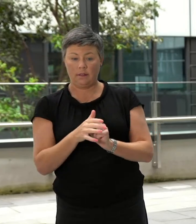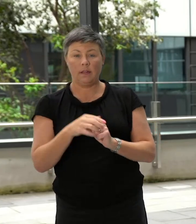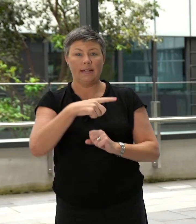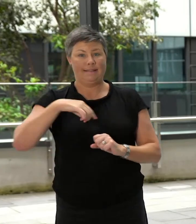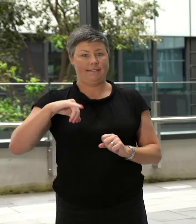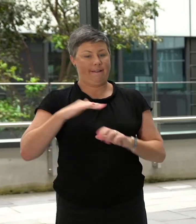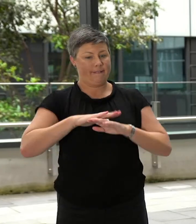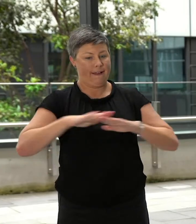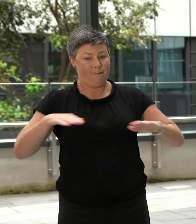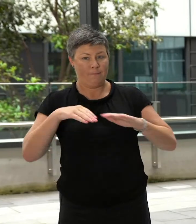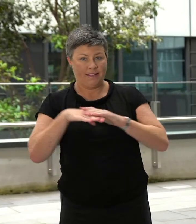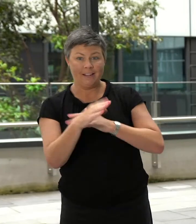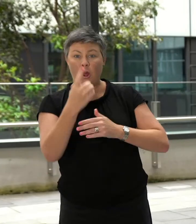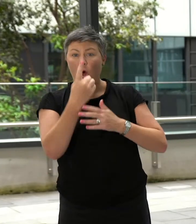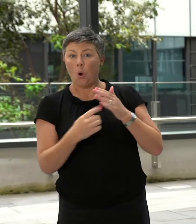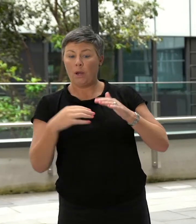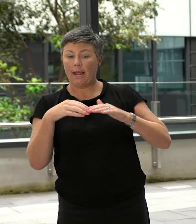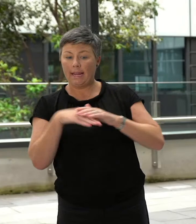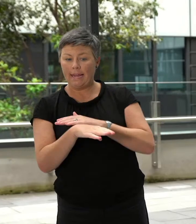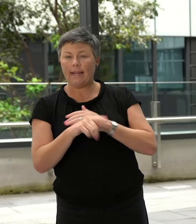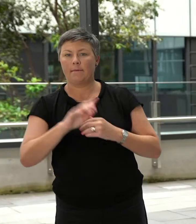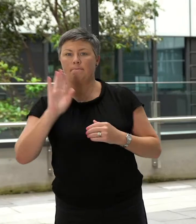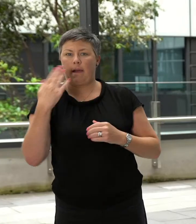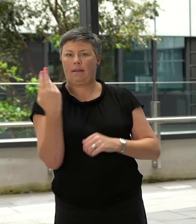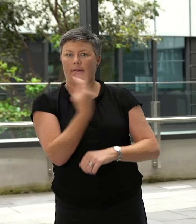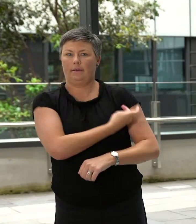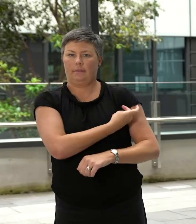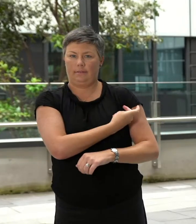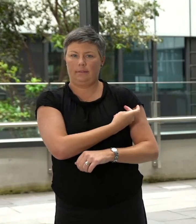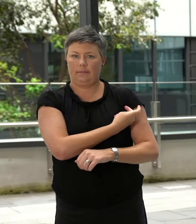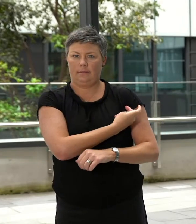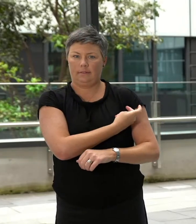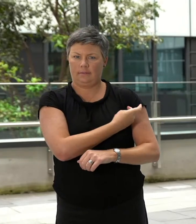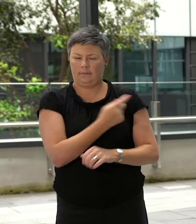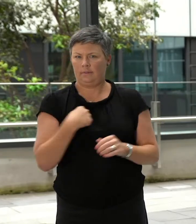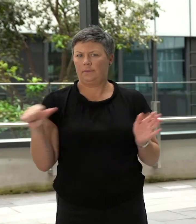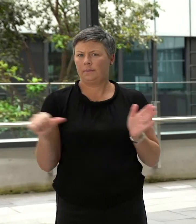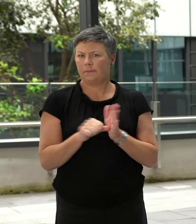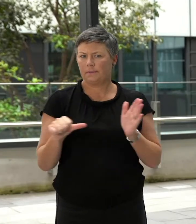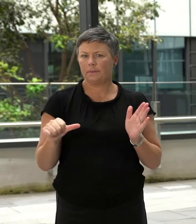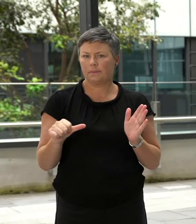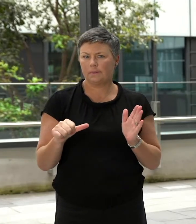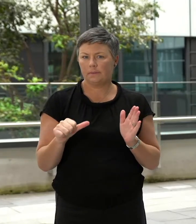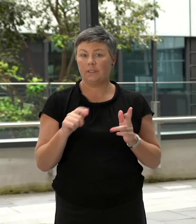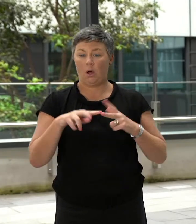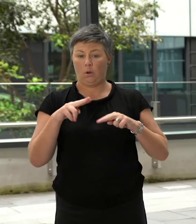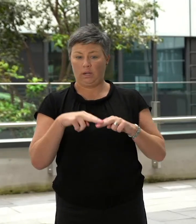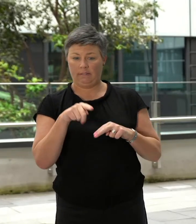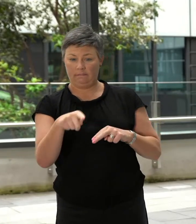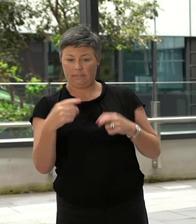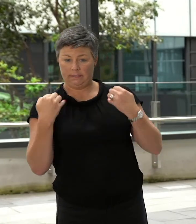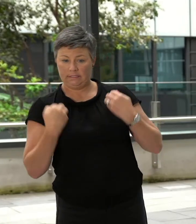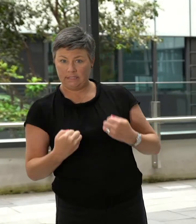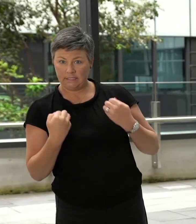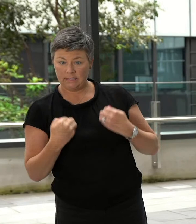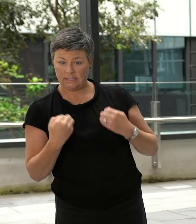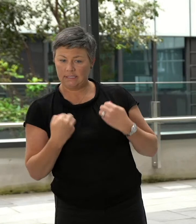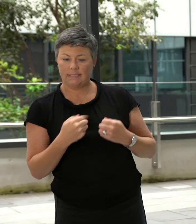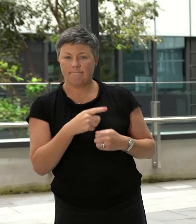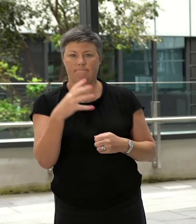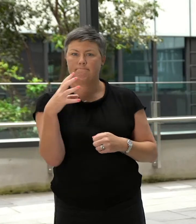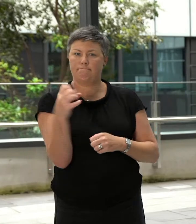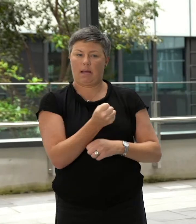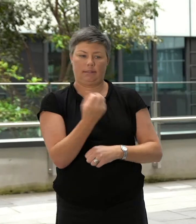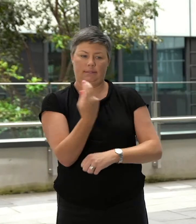longer permitted for any staff member to enter the room of a patient with confirmed COVID-19 unless they have started the